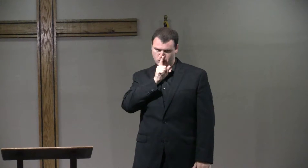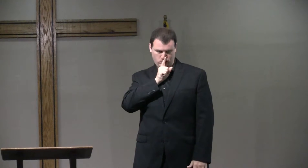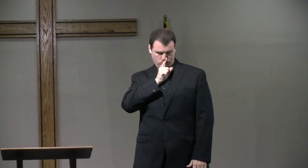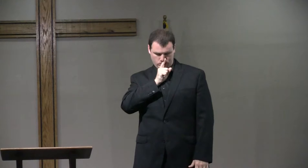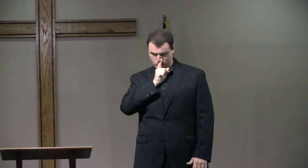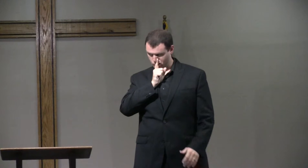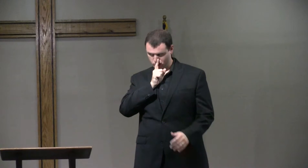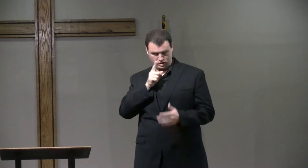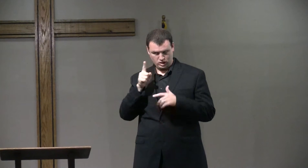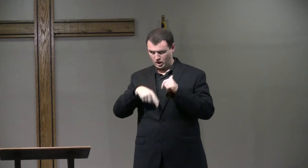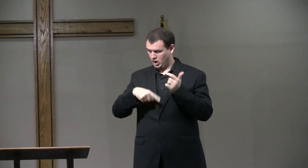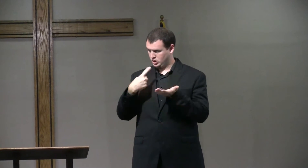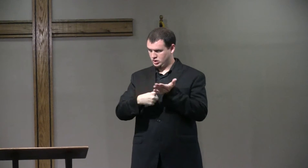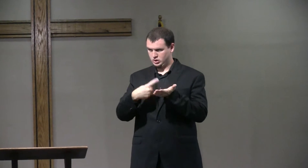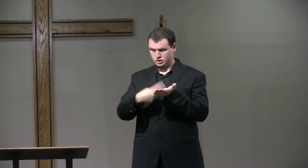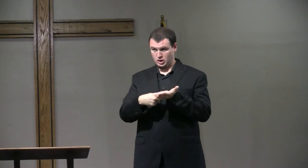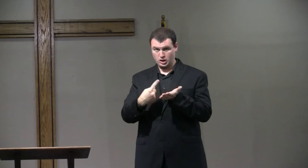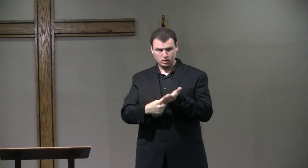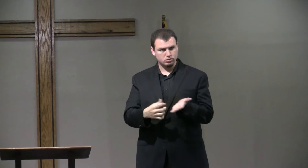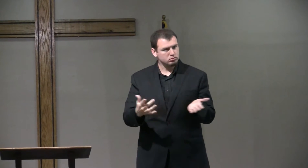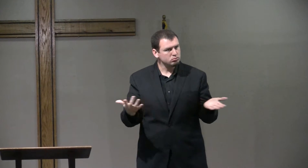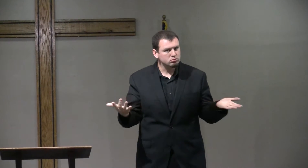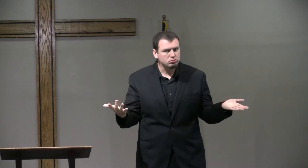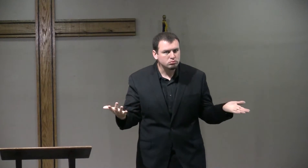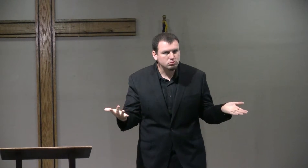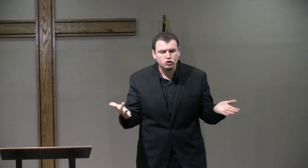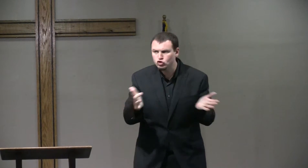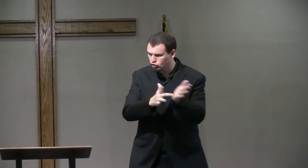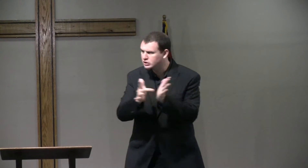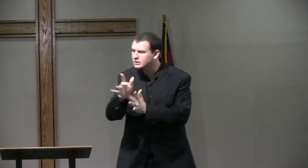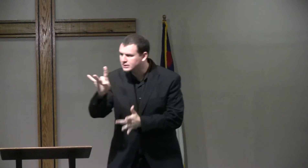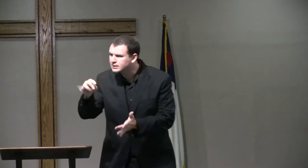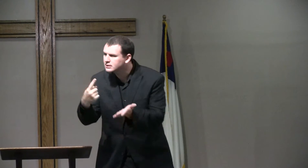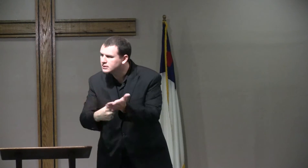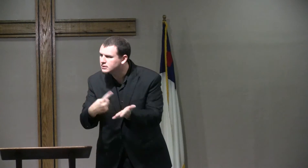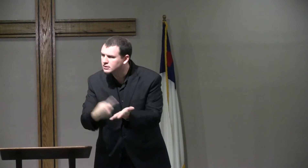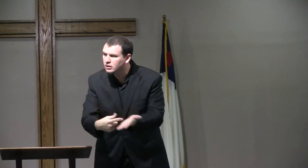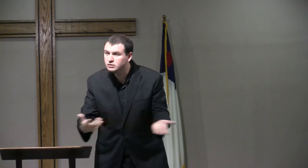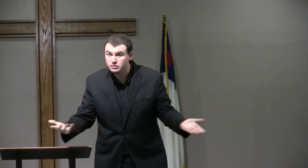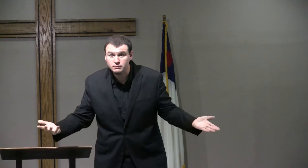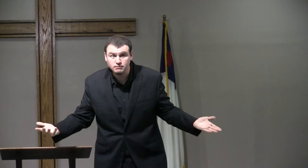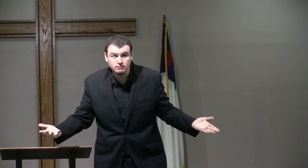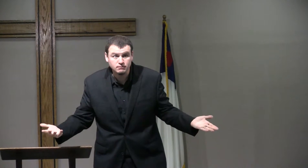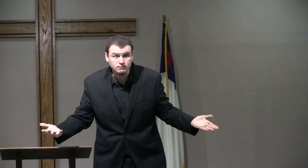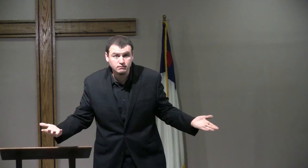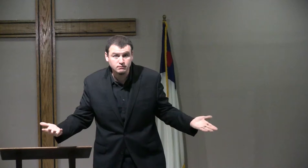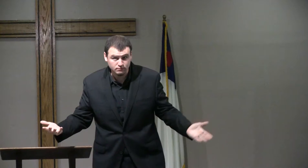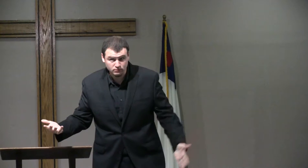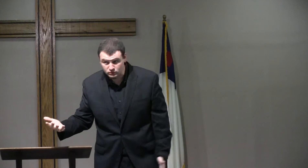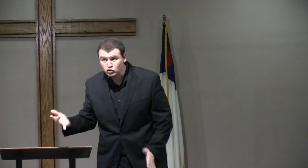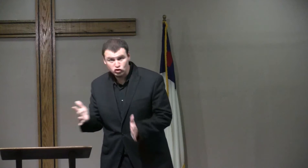things. It's a private matter. We tend to say, "Oh, we shouldn't talk about this." But Jesus talks about